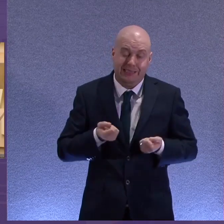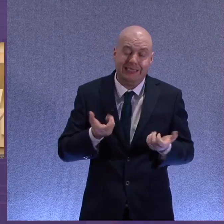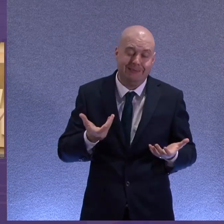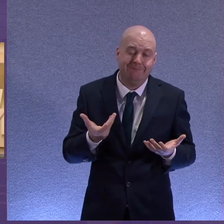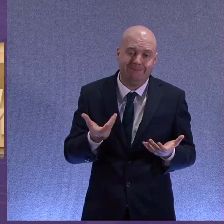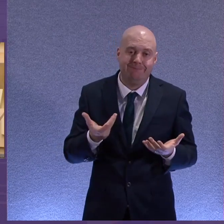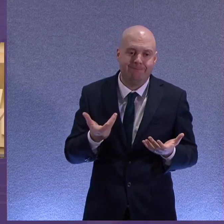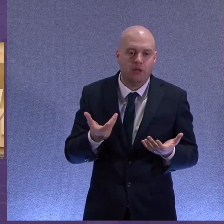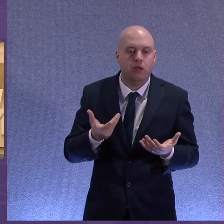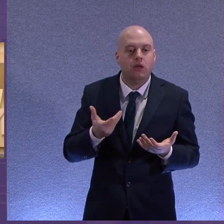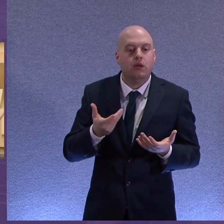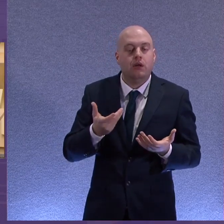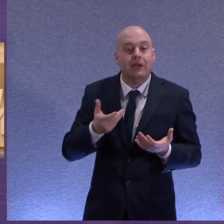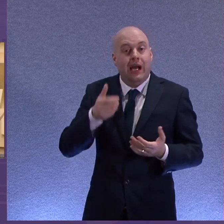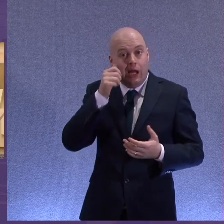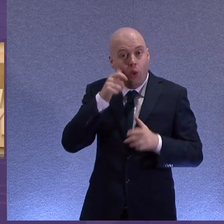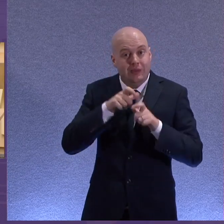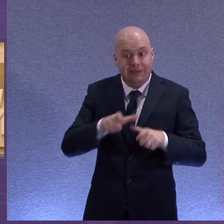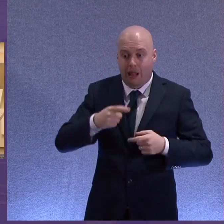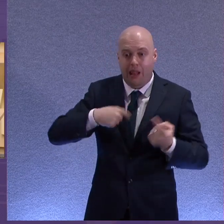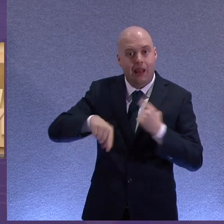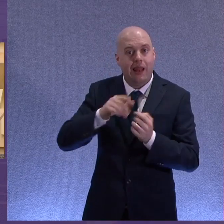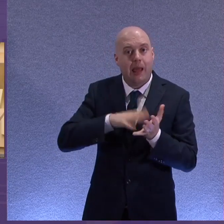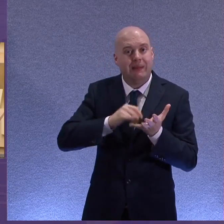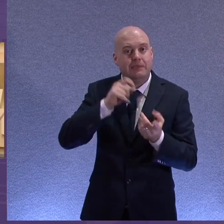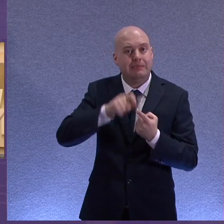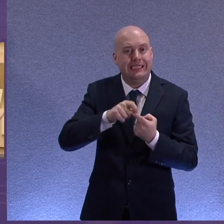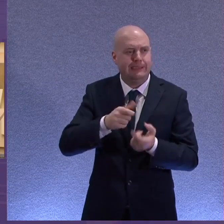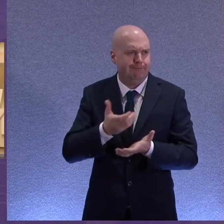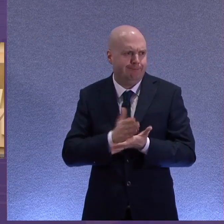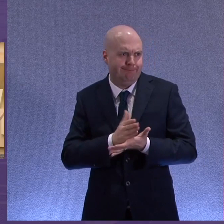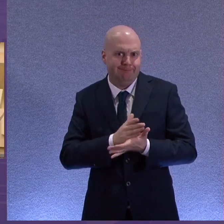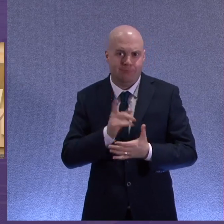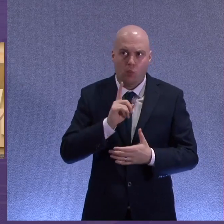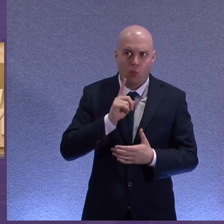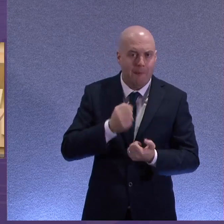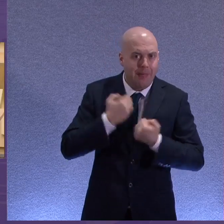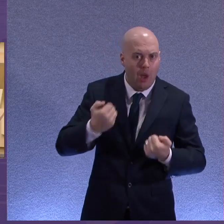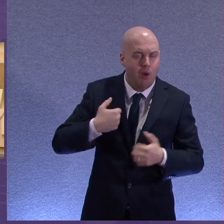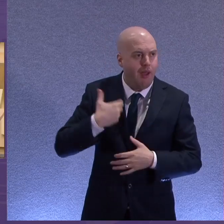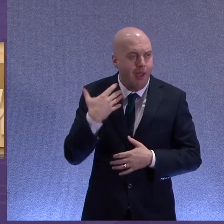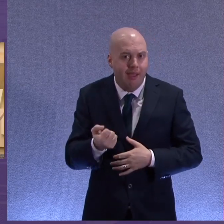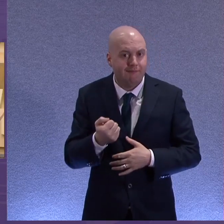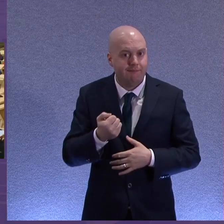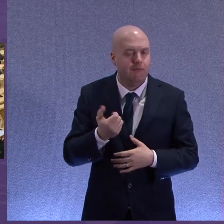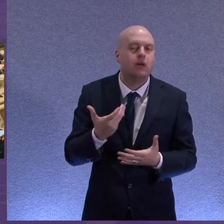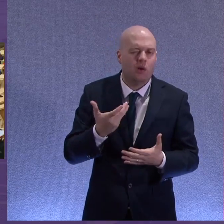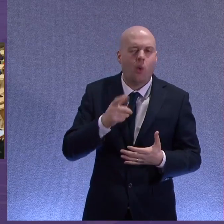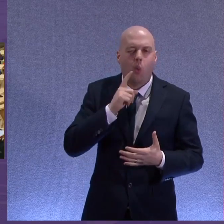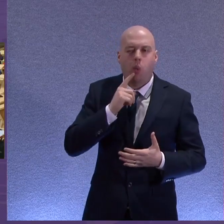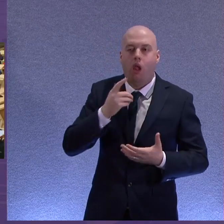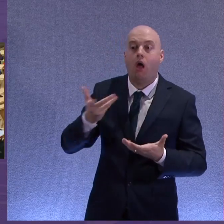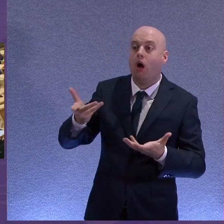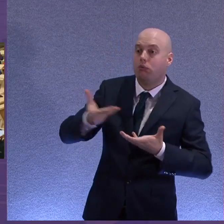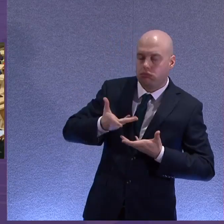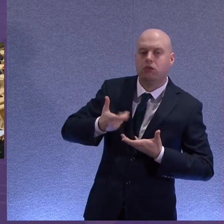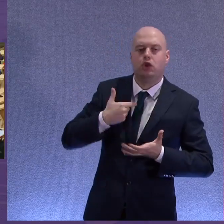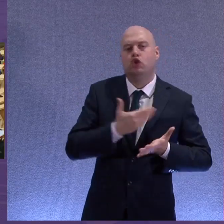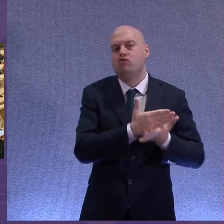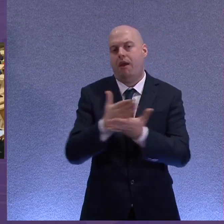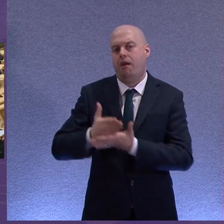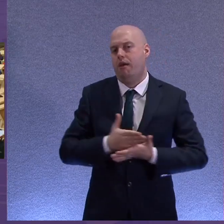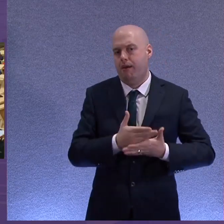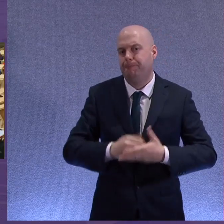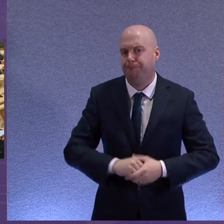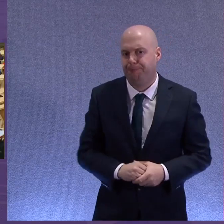for questions, and indeed for the many offers of help that I know MSPs are getting from across their constituencies as well. Thank you.